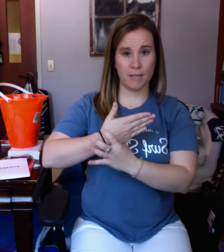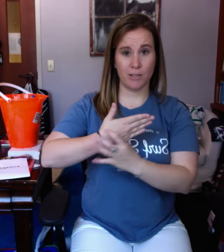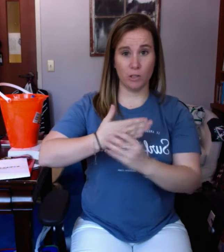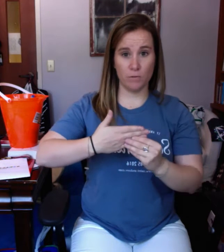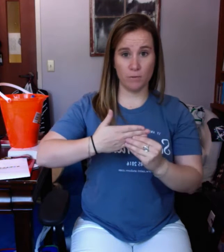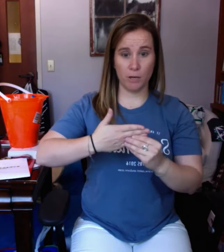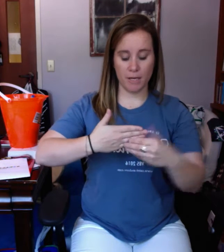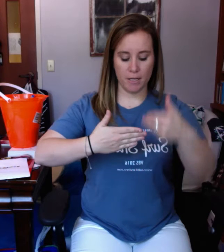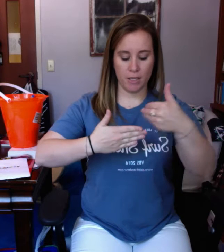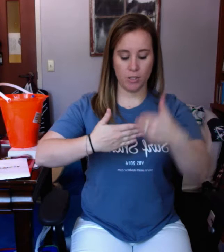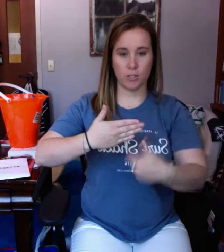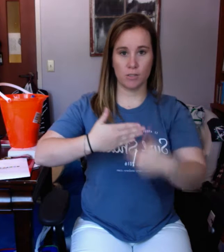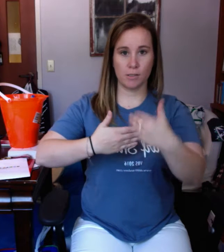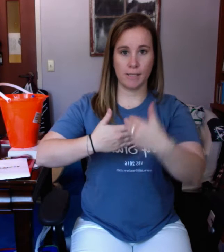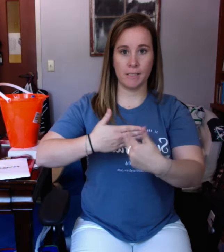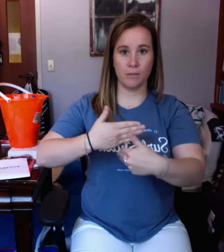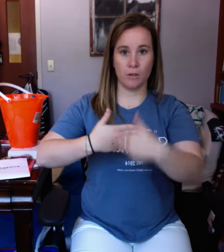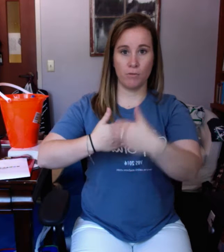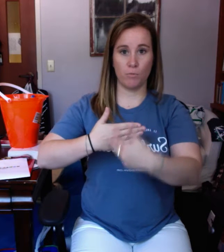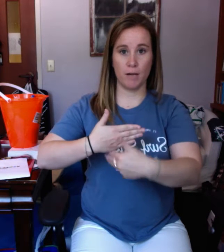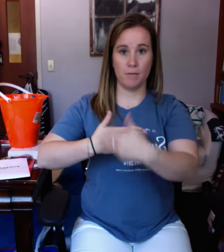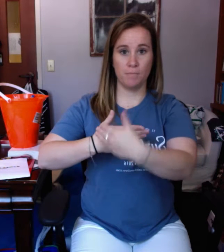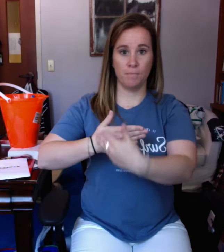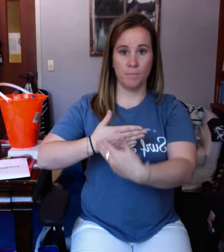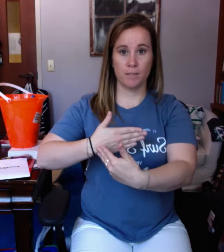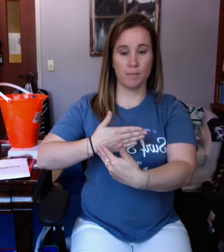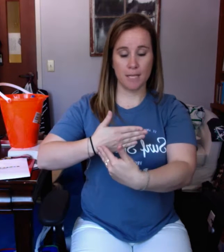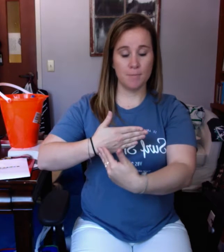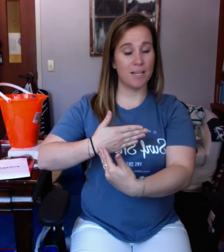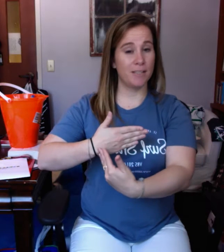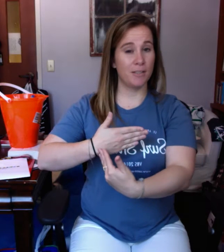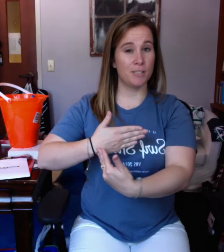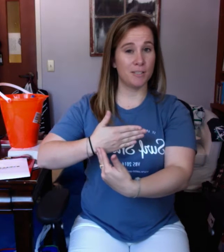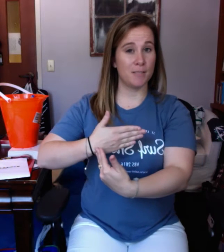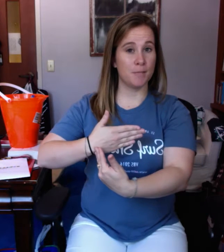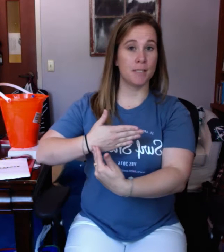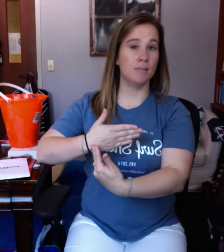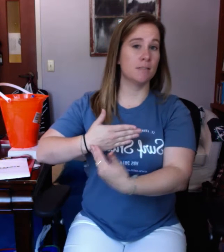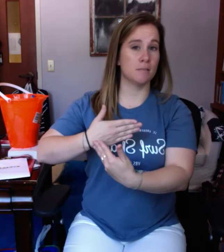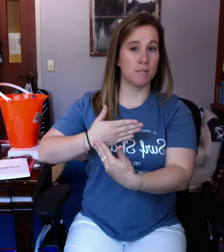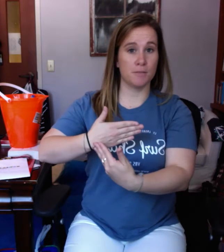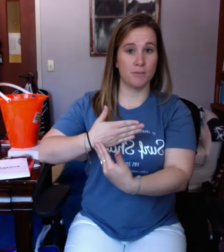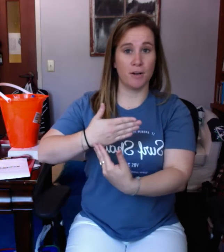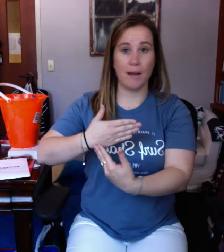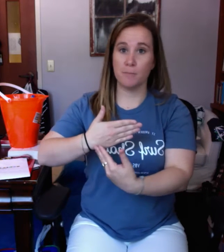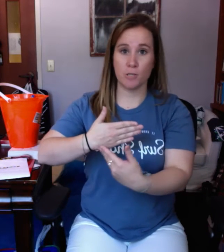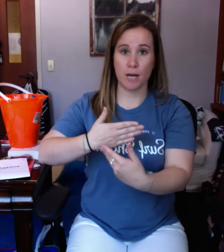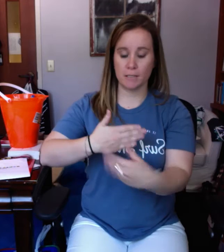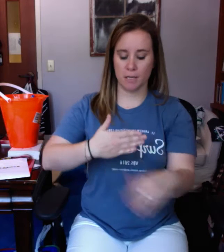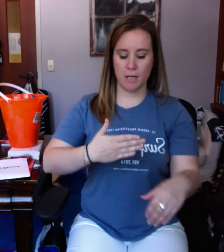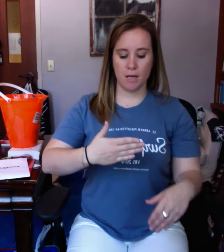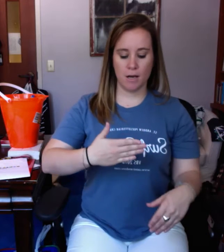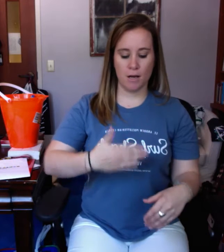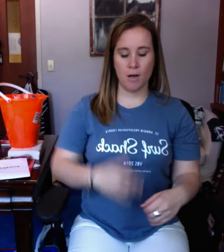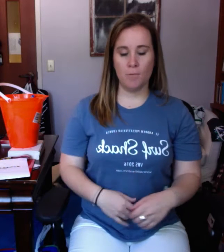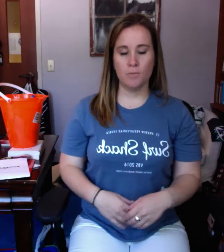loaf of bread, and you're just slicing the loaf of bread. Sometimes sign language signs make sense, and sometimes they're very abstract. So that